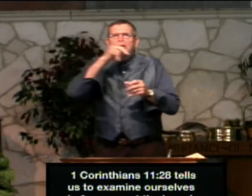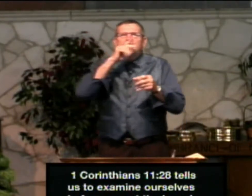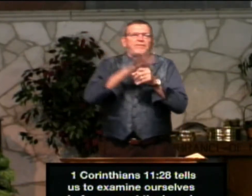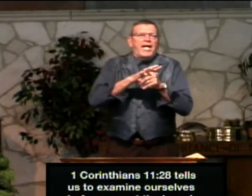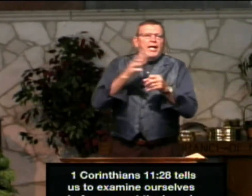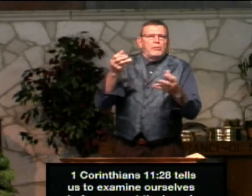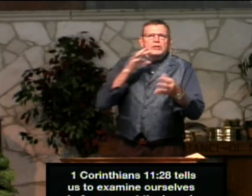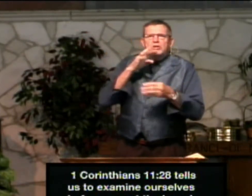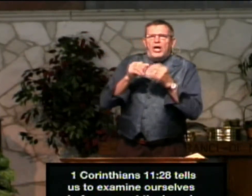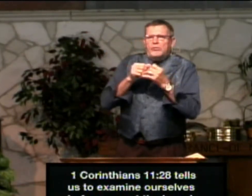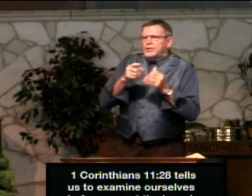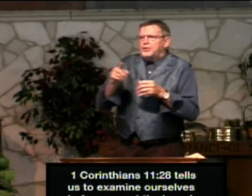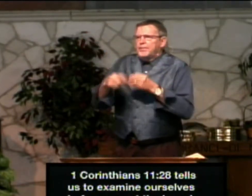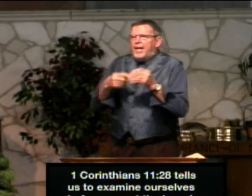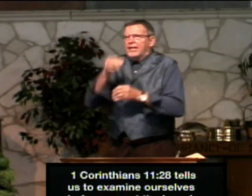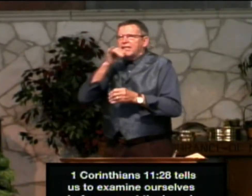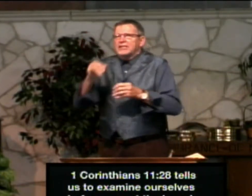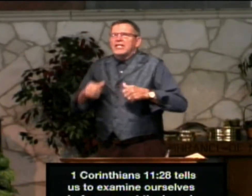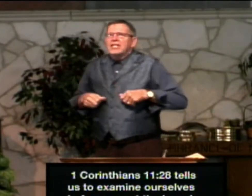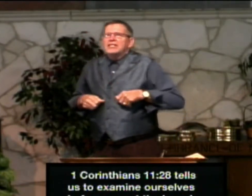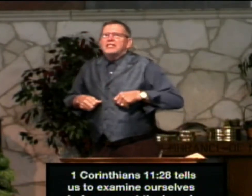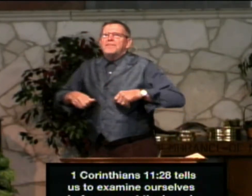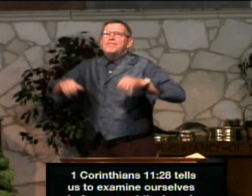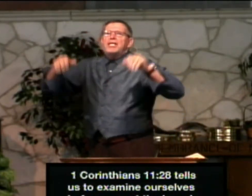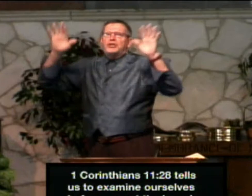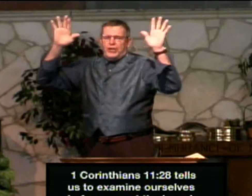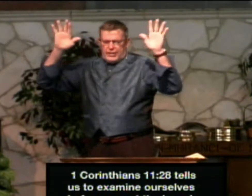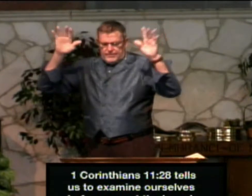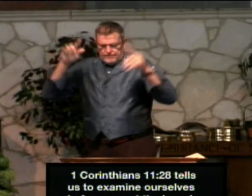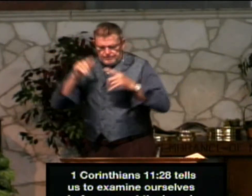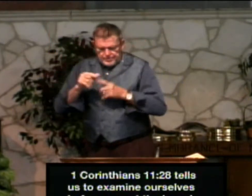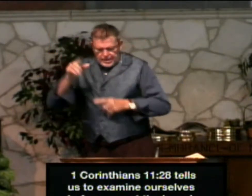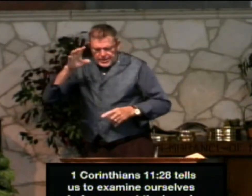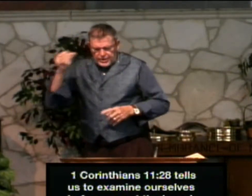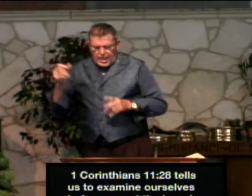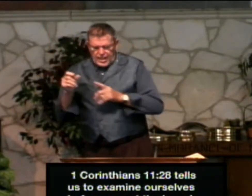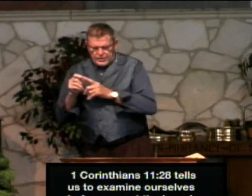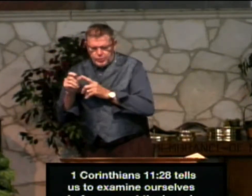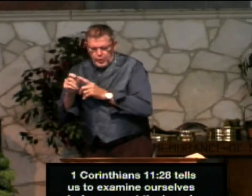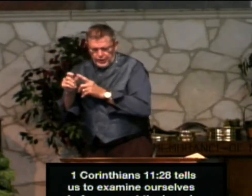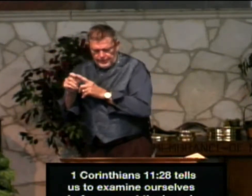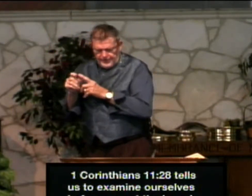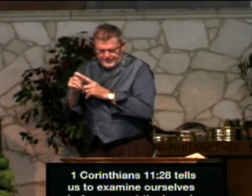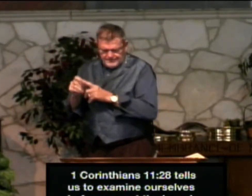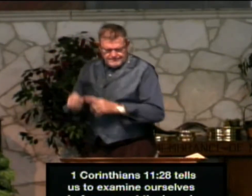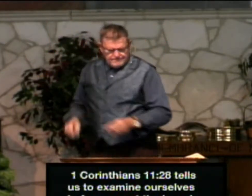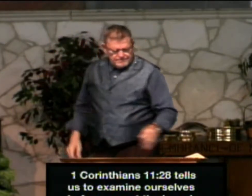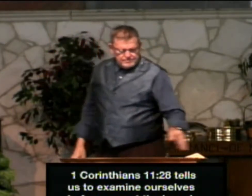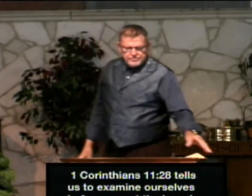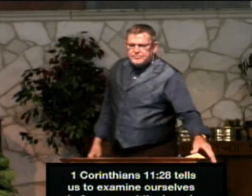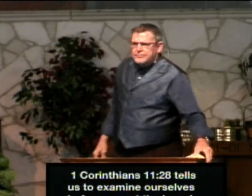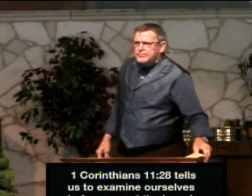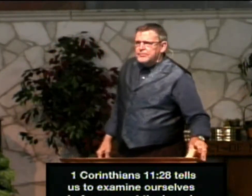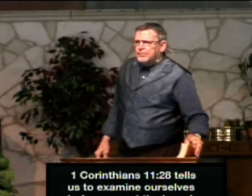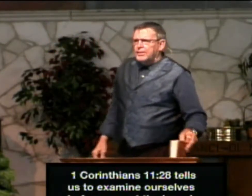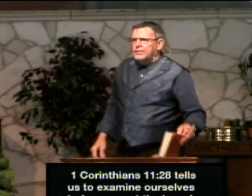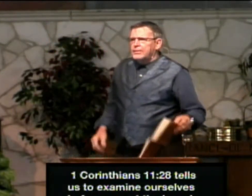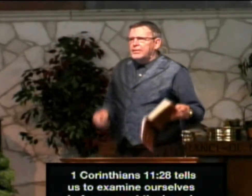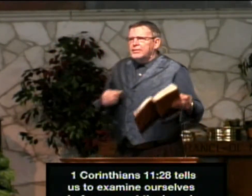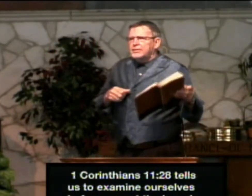The first vow I want to talk with you about is submission to God's Word.